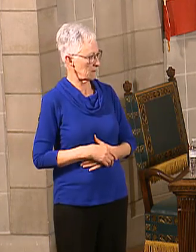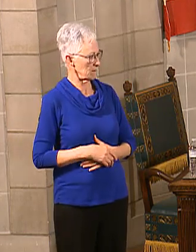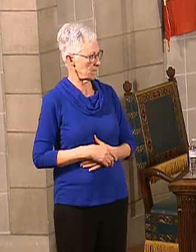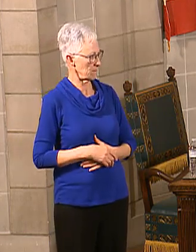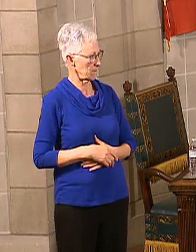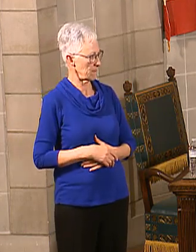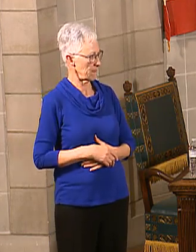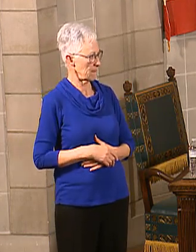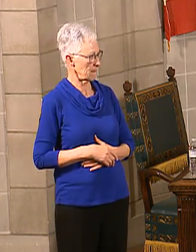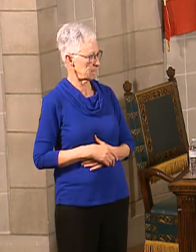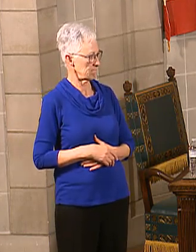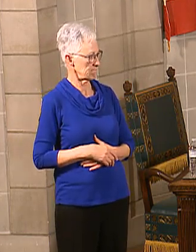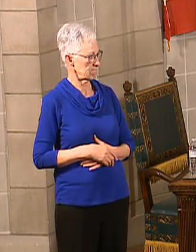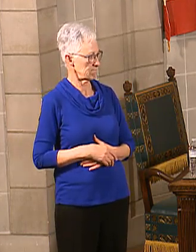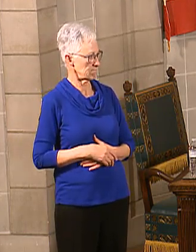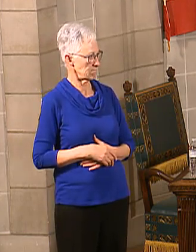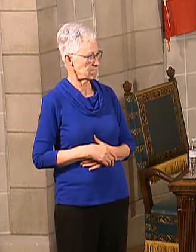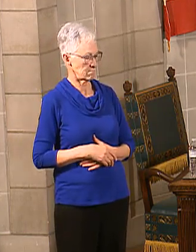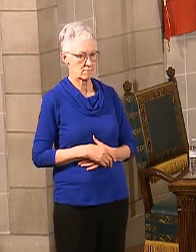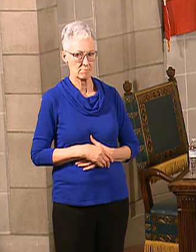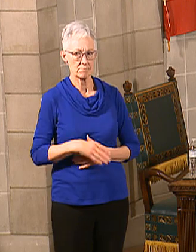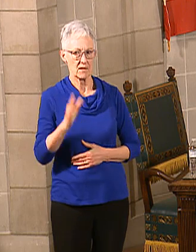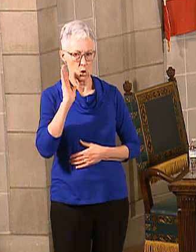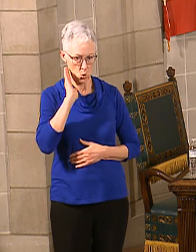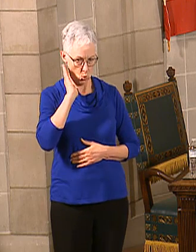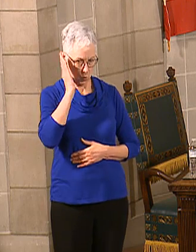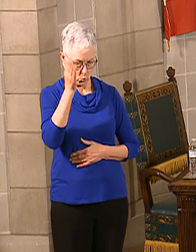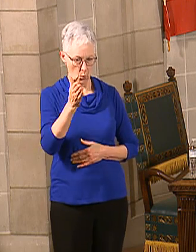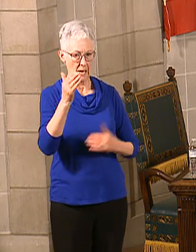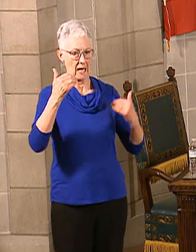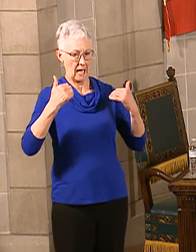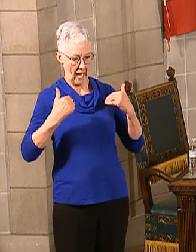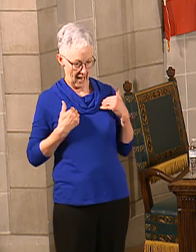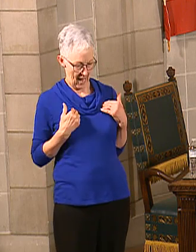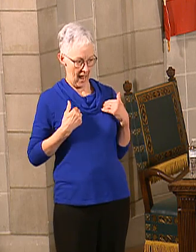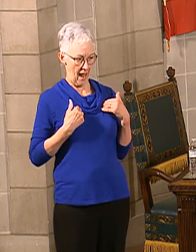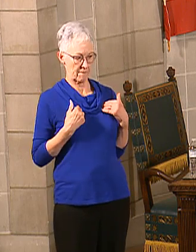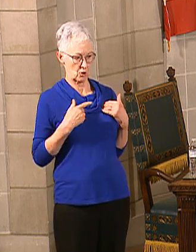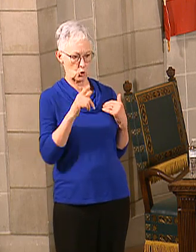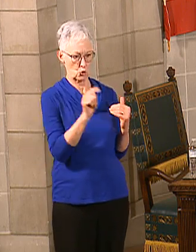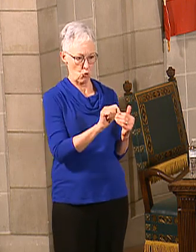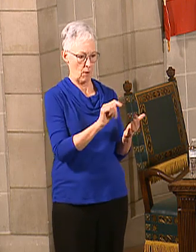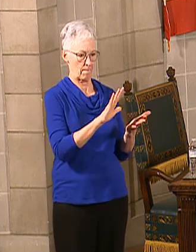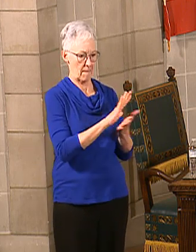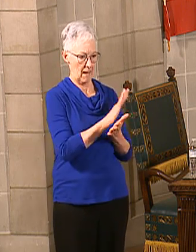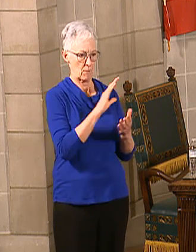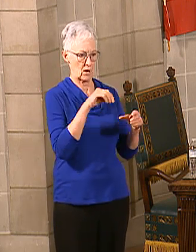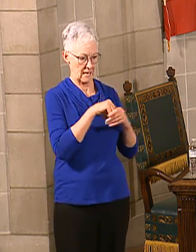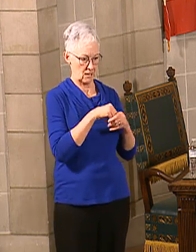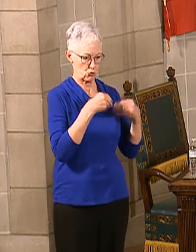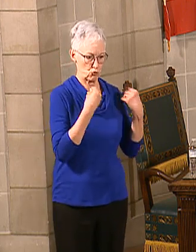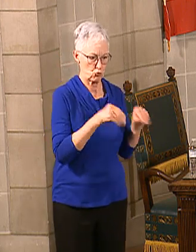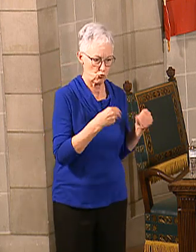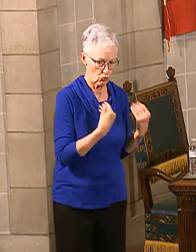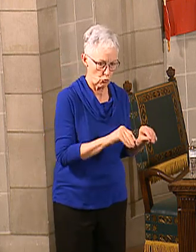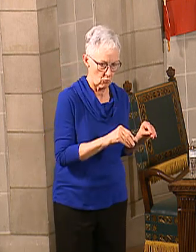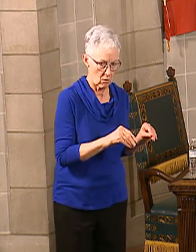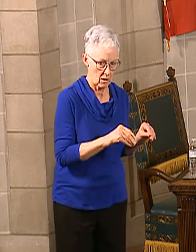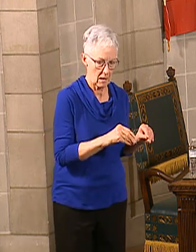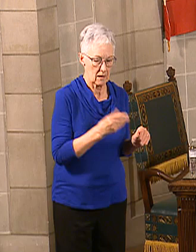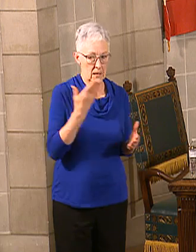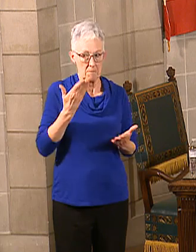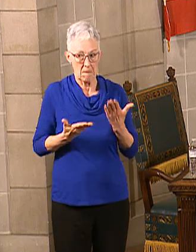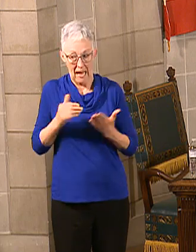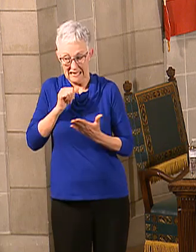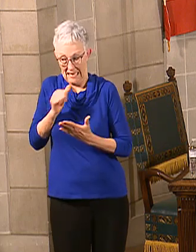There will be product available in the store. It may not be exactly what you want. I know